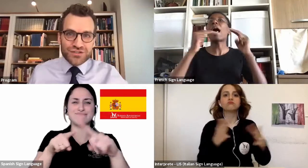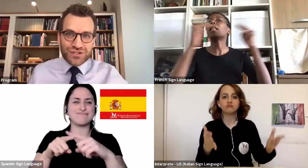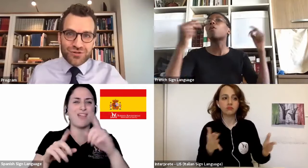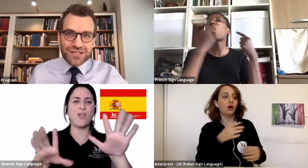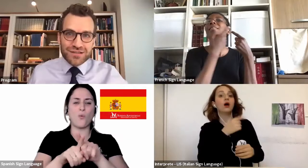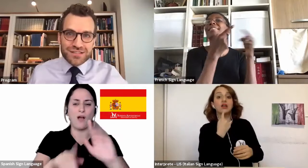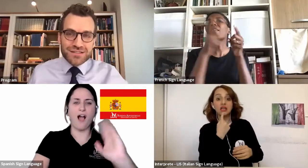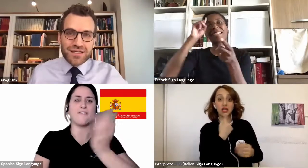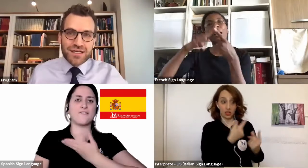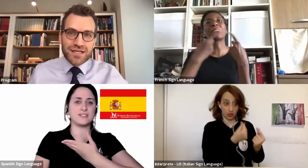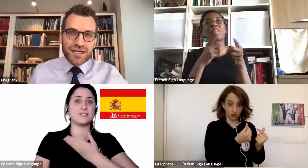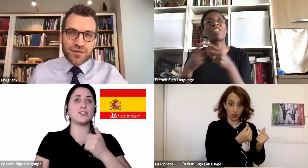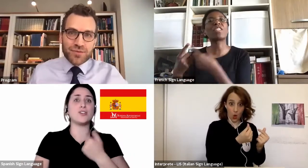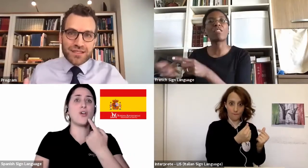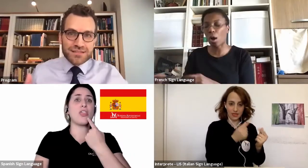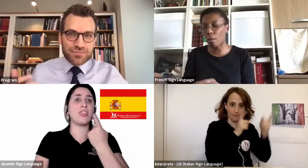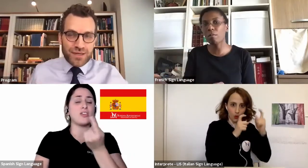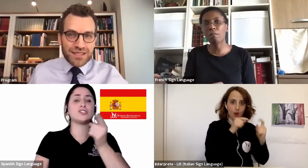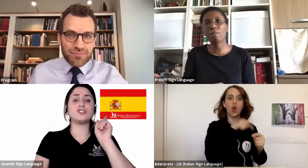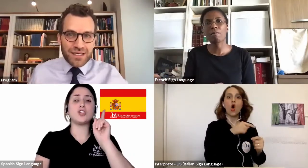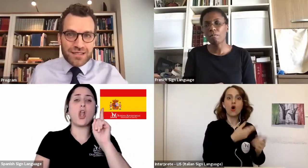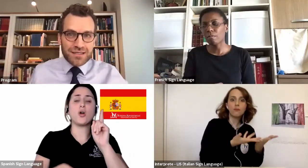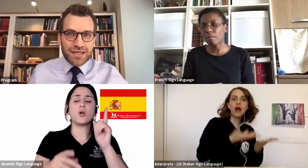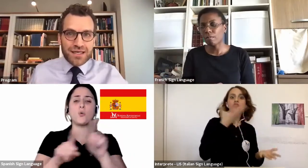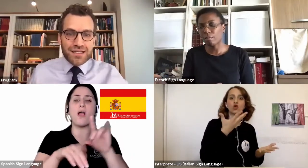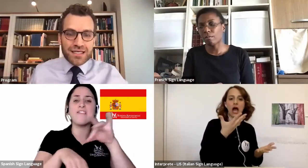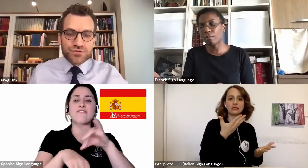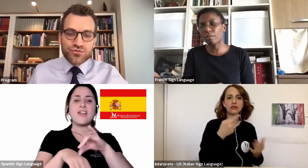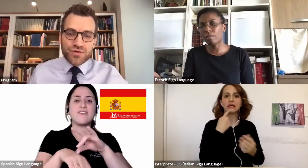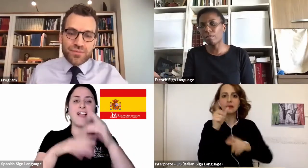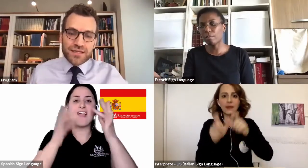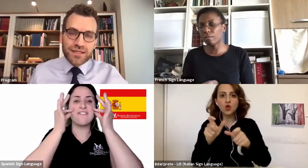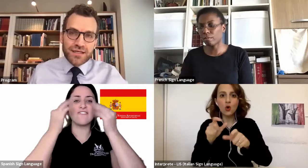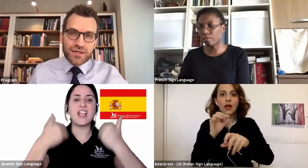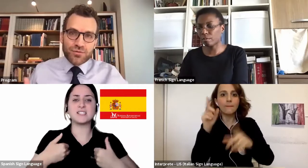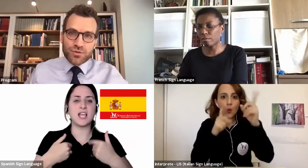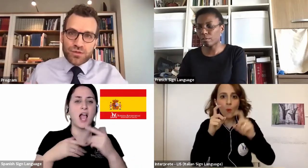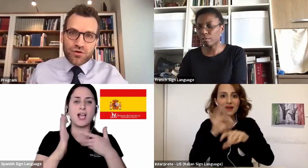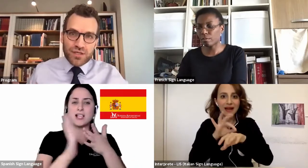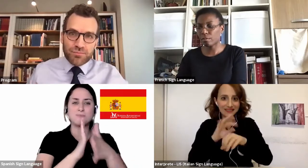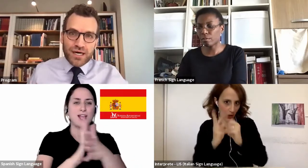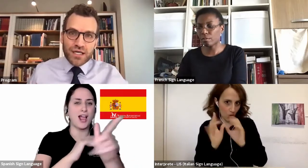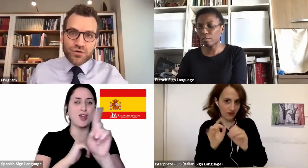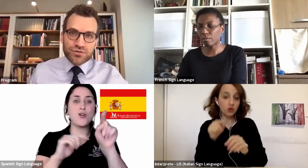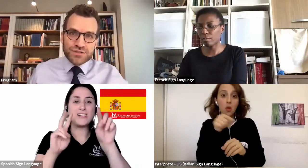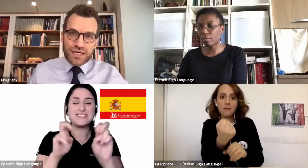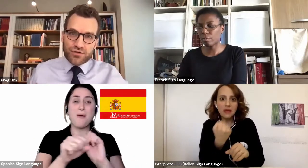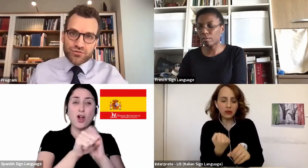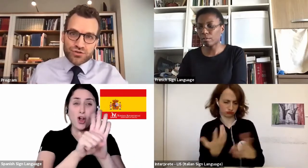a physical illness, but this pandemic, it has truly been what we can call a